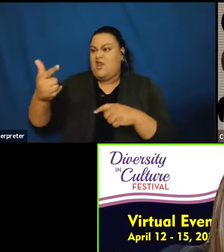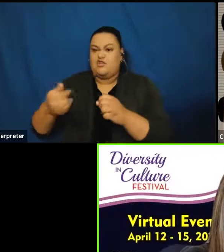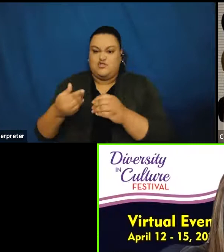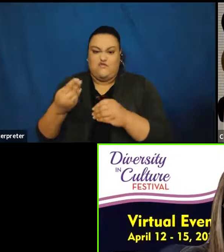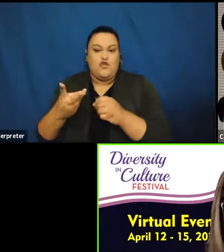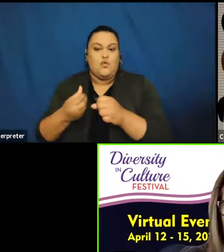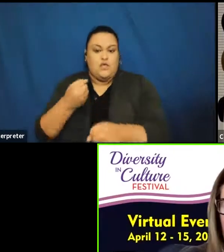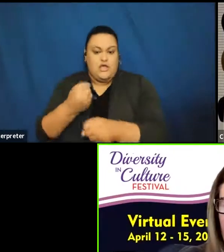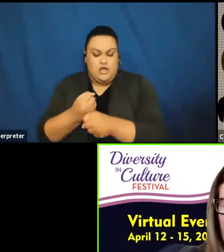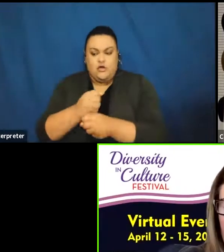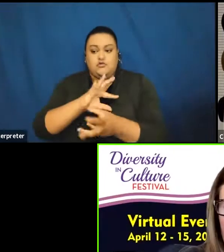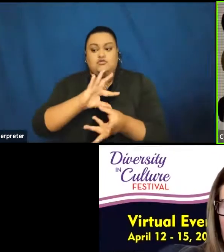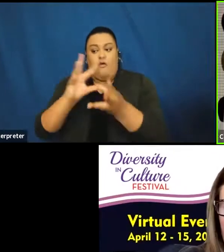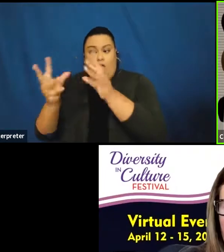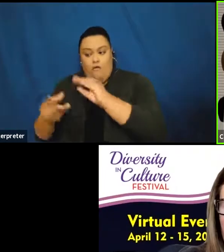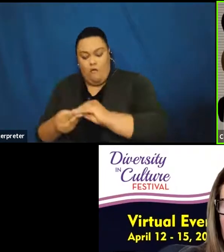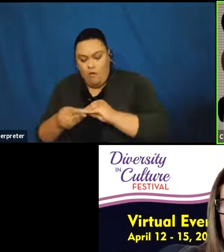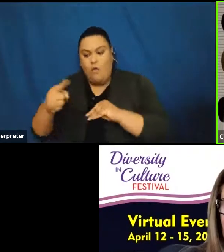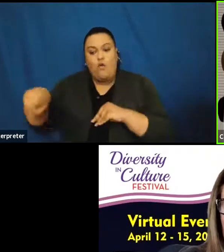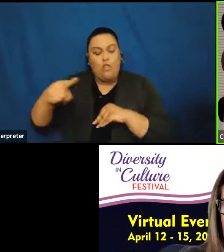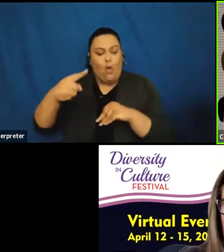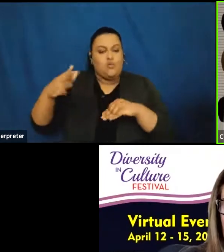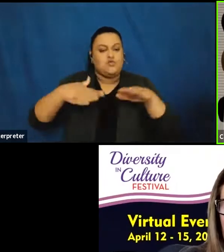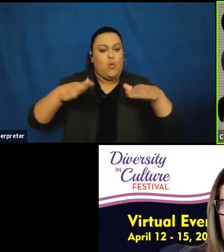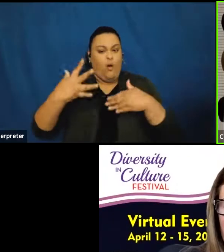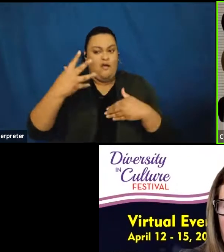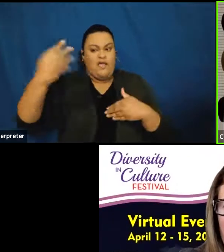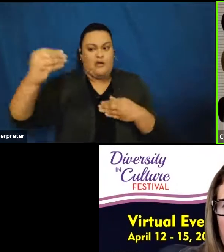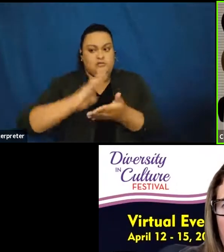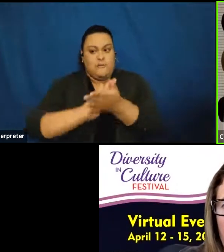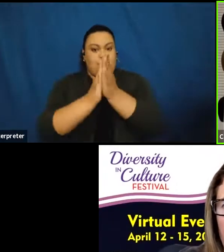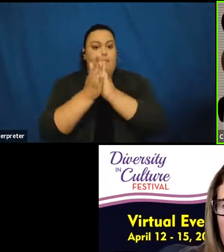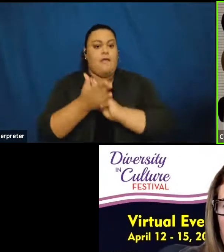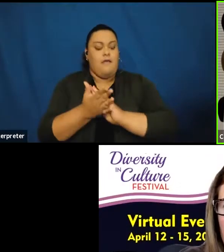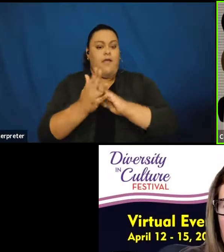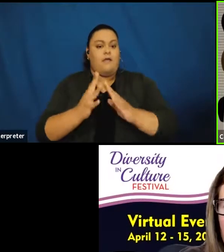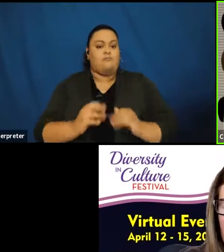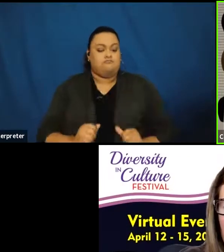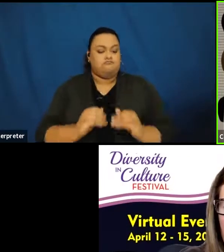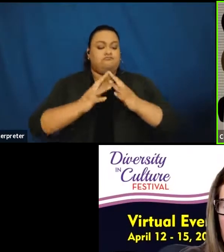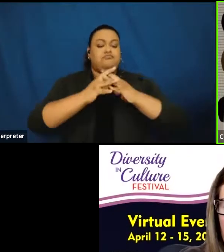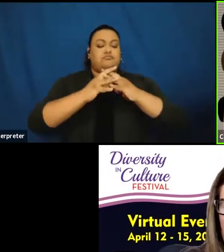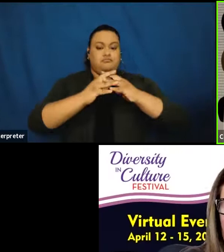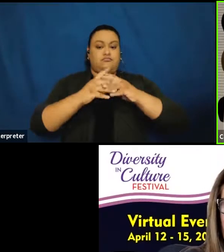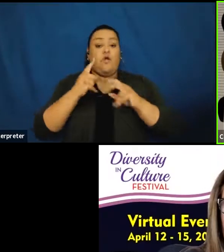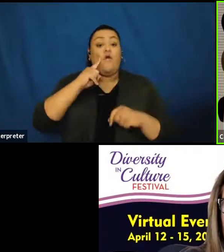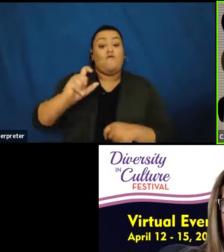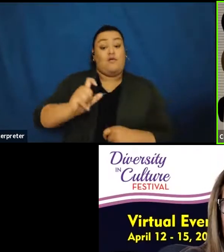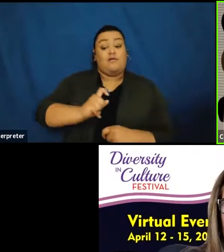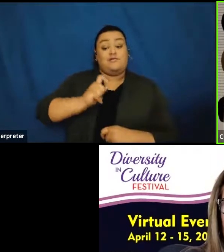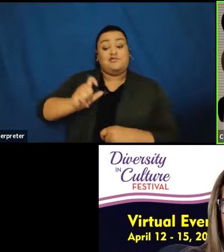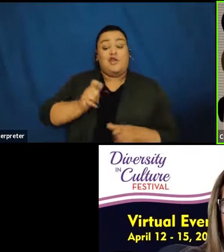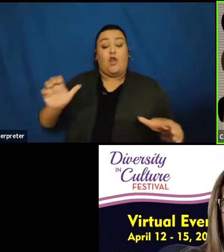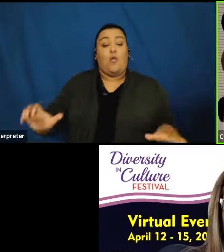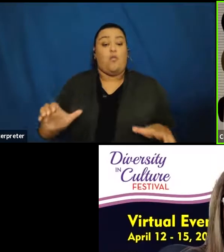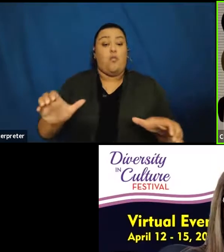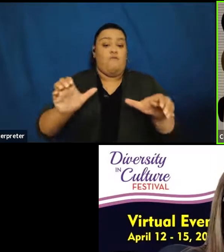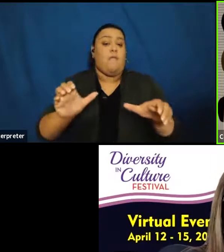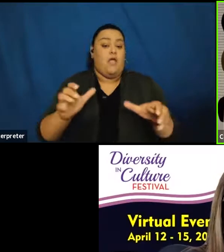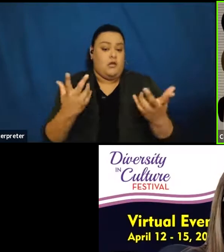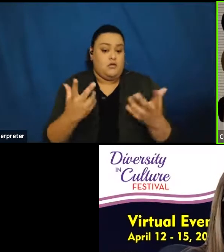all these walkouts became the basis for the emergence of the Chicano Movement, or Mexican-American Civil Rights Movement, they were called Chicano